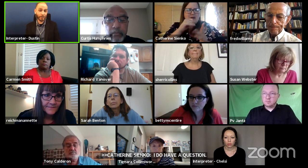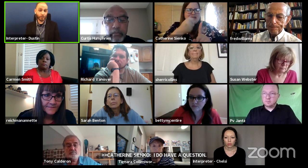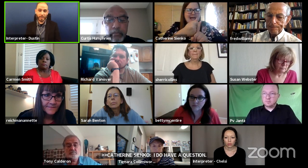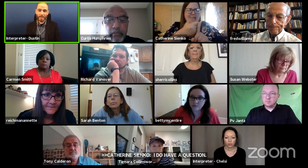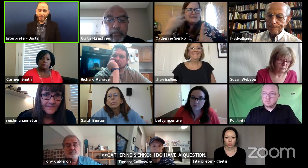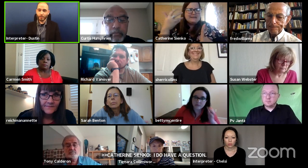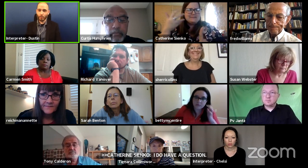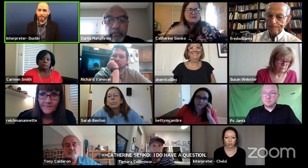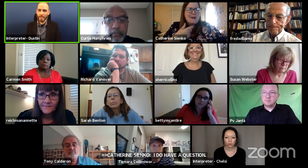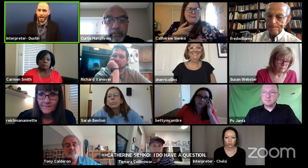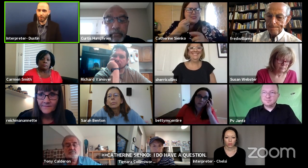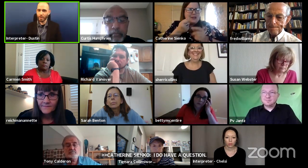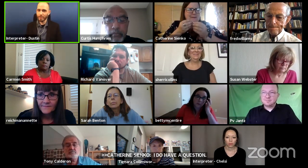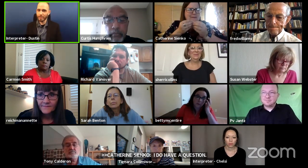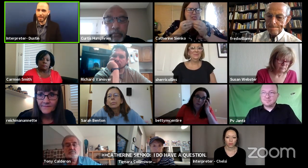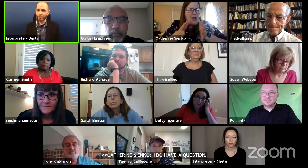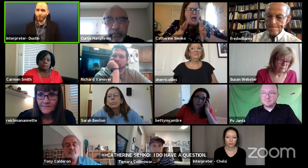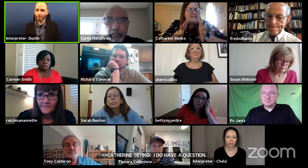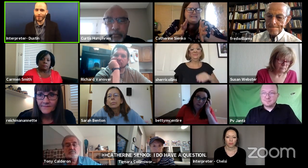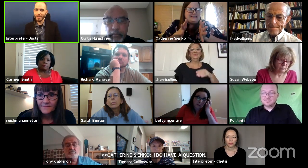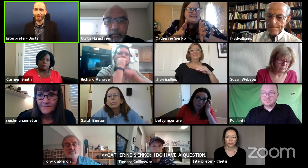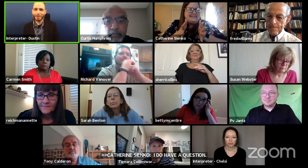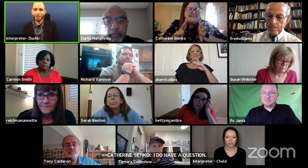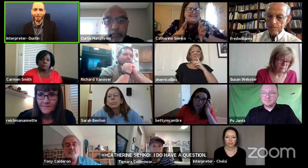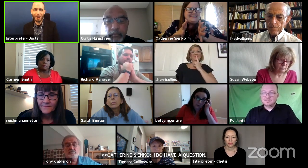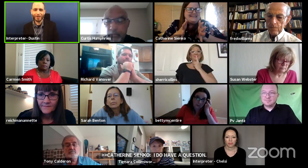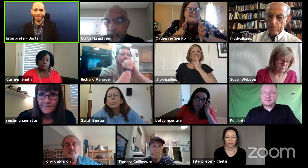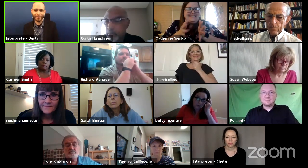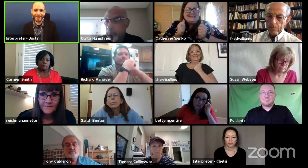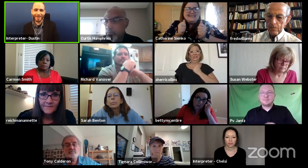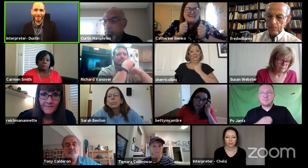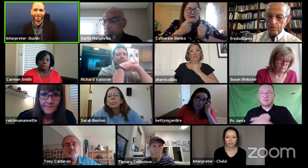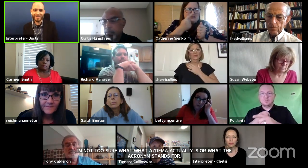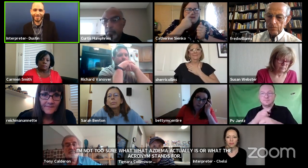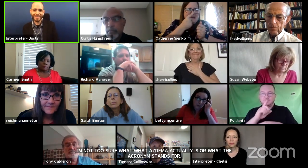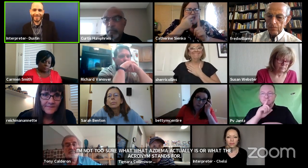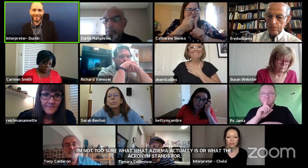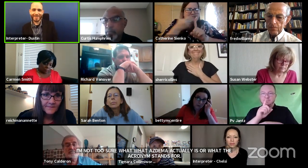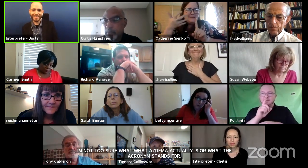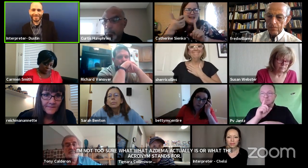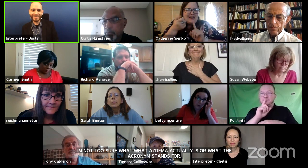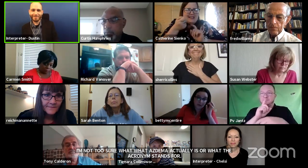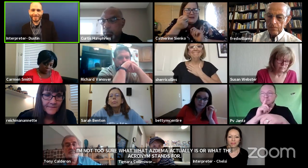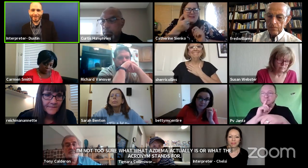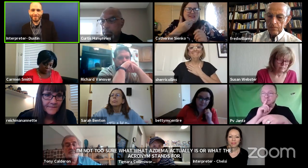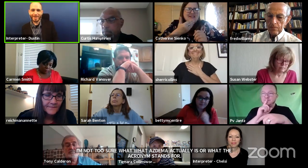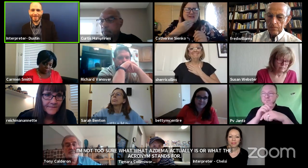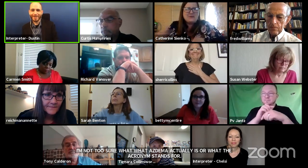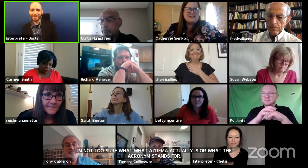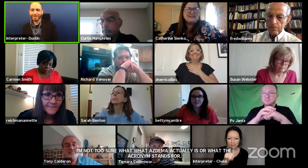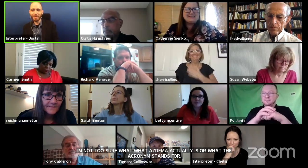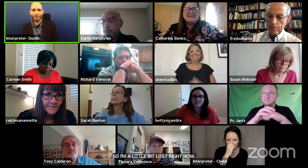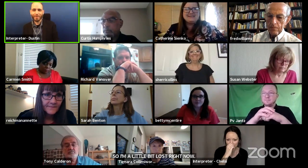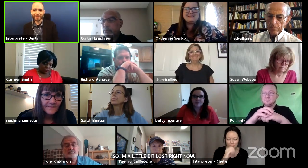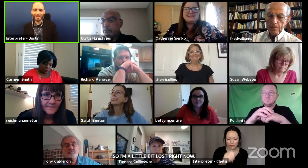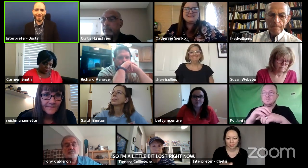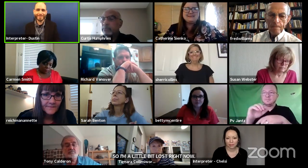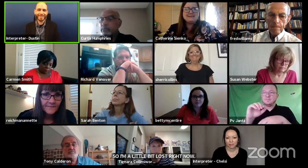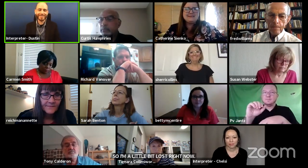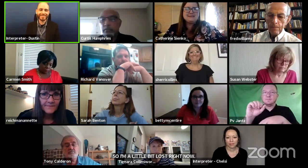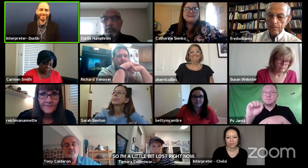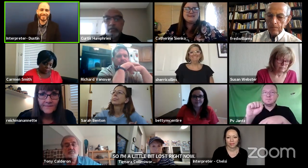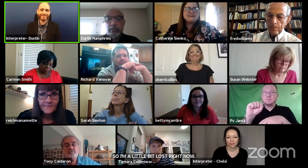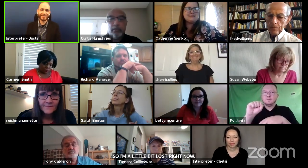ACDHH actually is or what the acronym stands for, so I'm a little bit lost right now. Could someone tell me a little bit more about